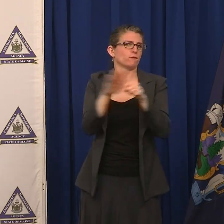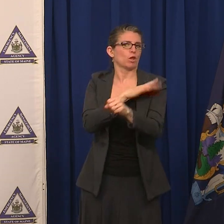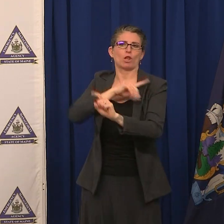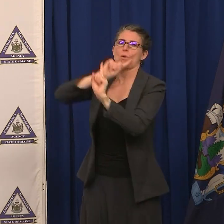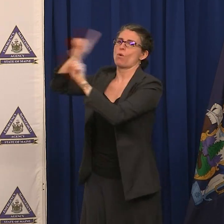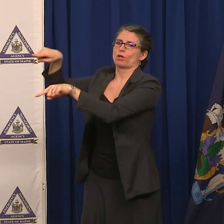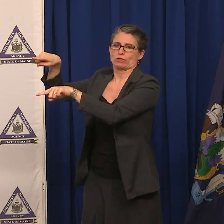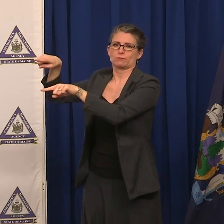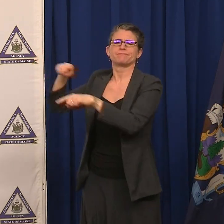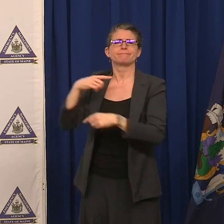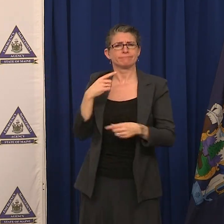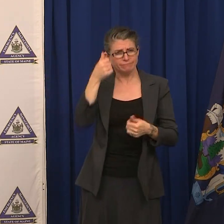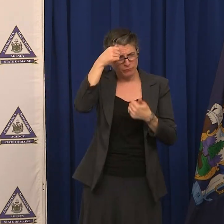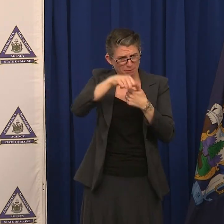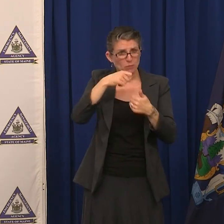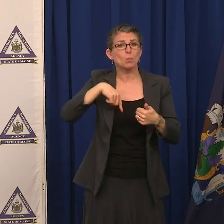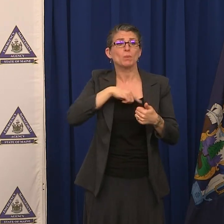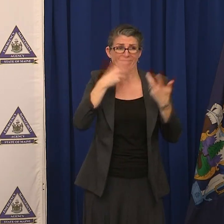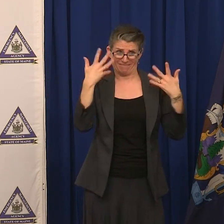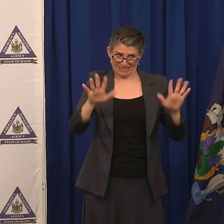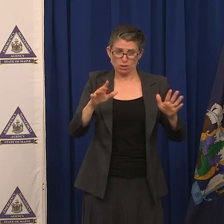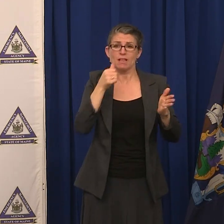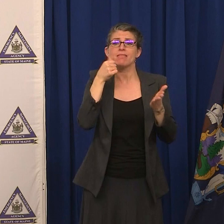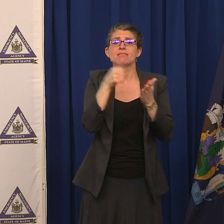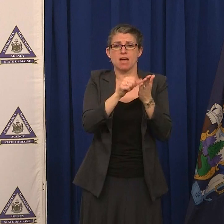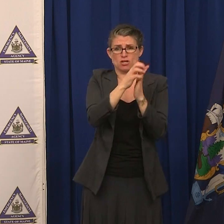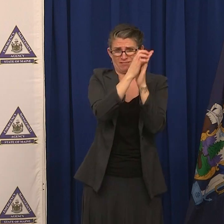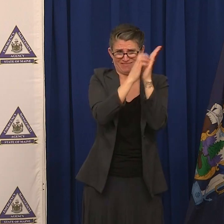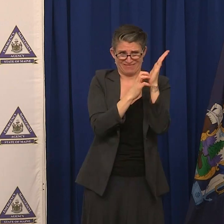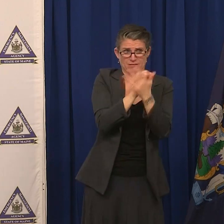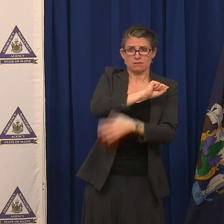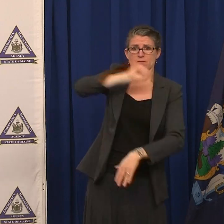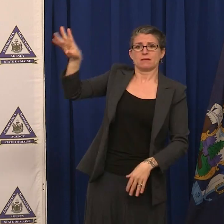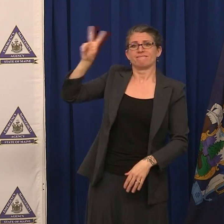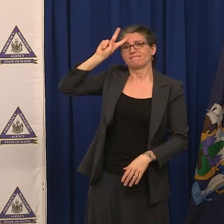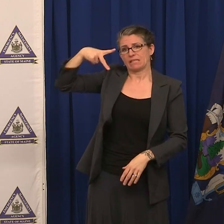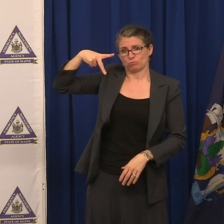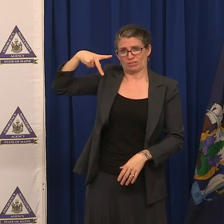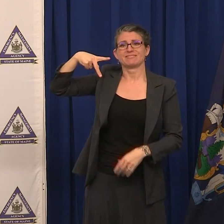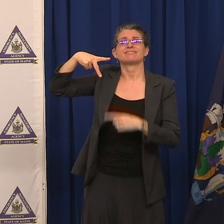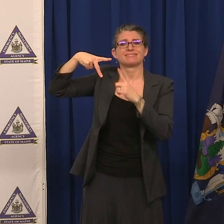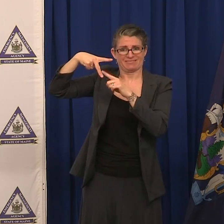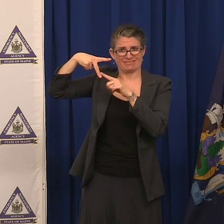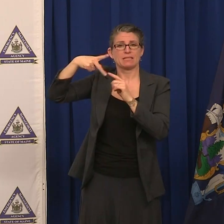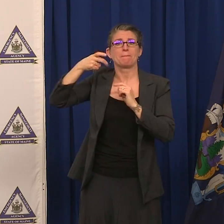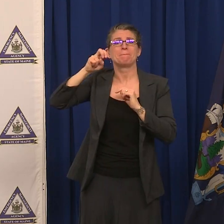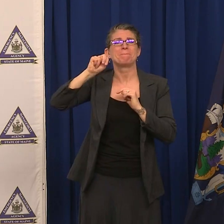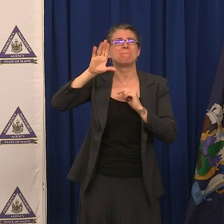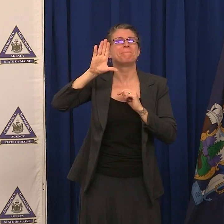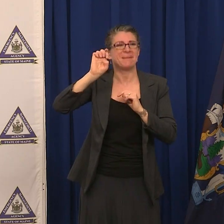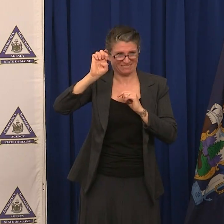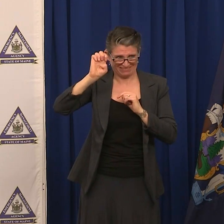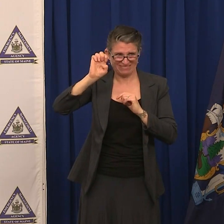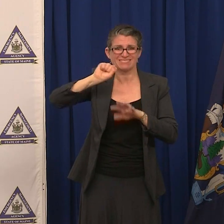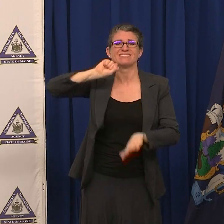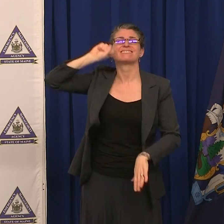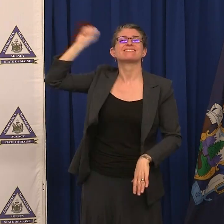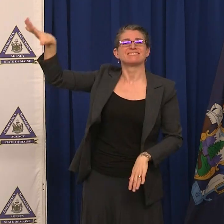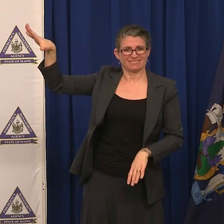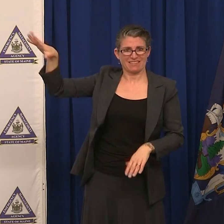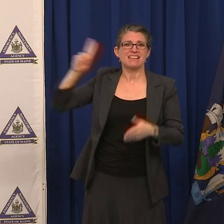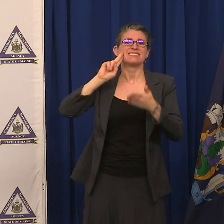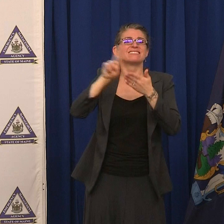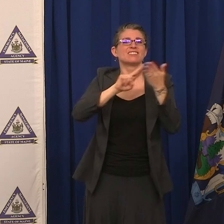and Secretary Azar, urging those individuals to accelerate the distribution of supplies from the